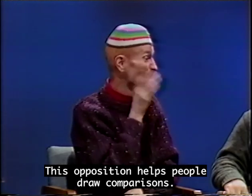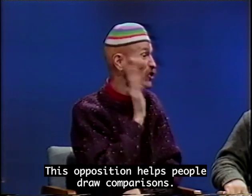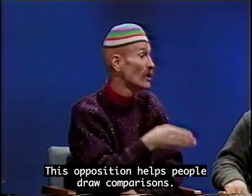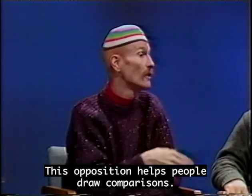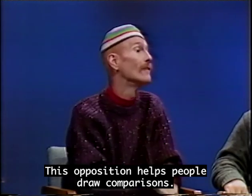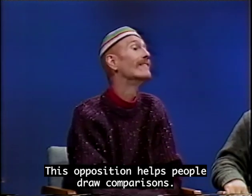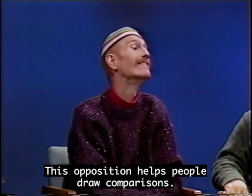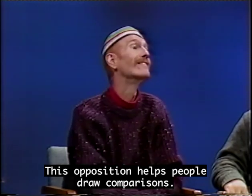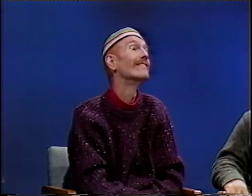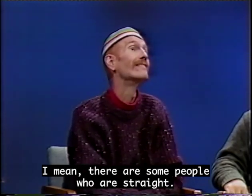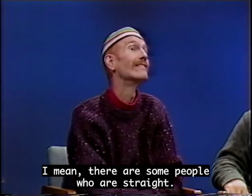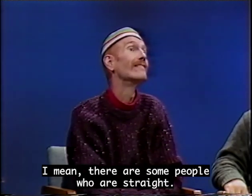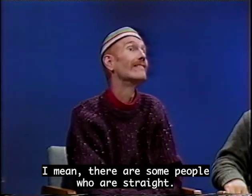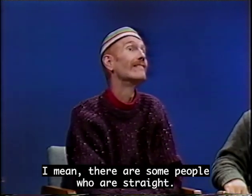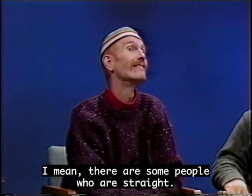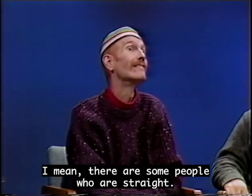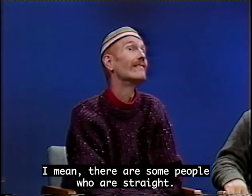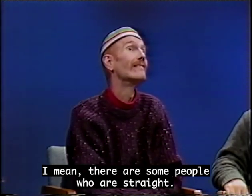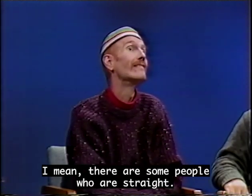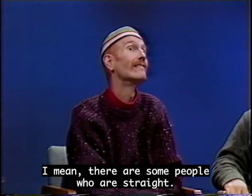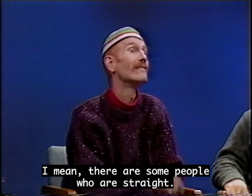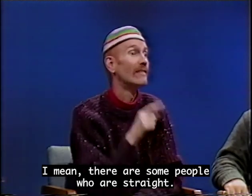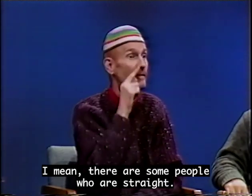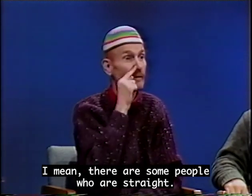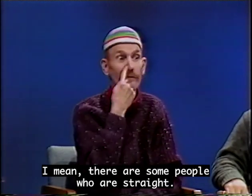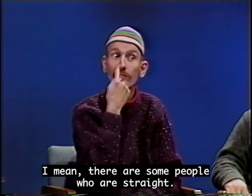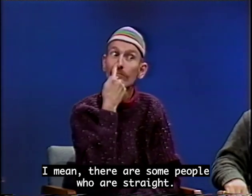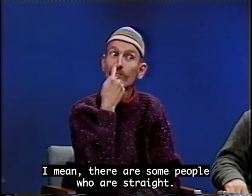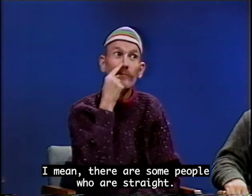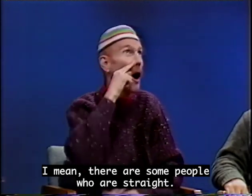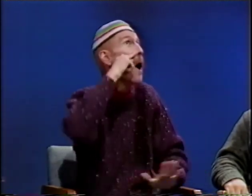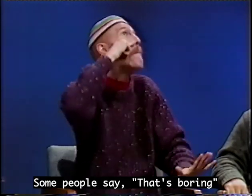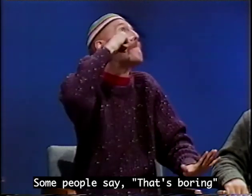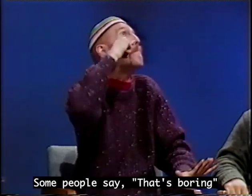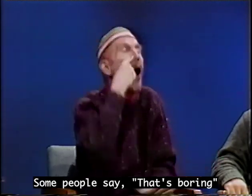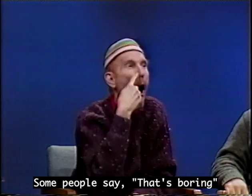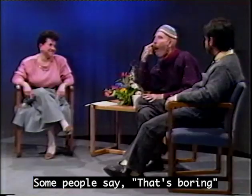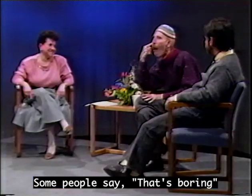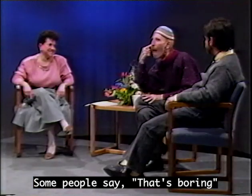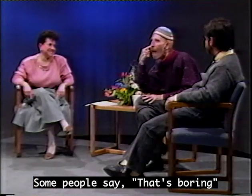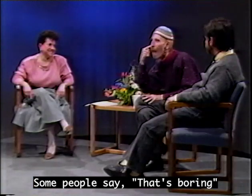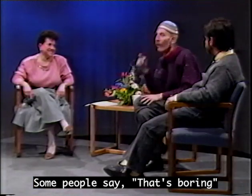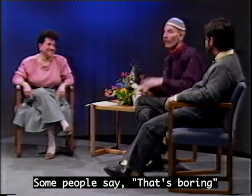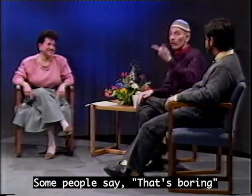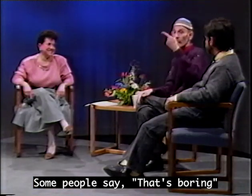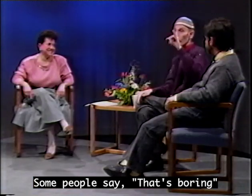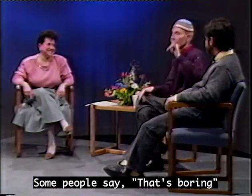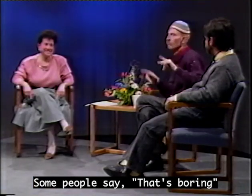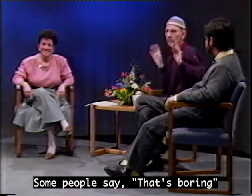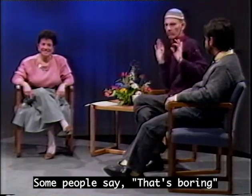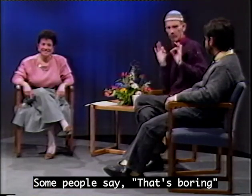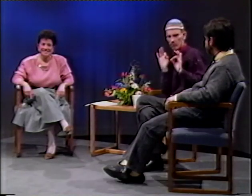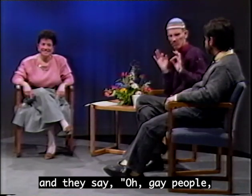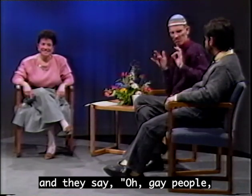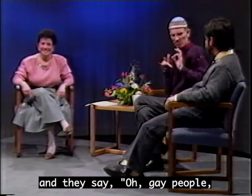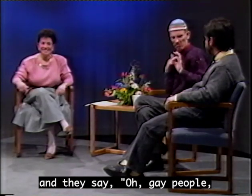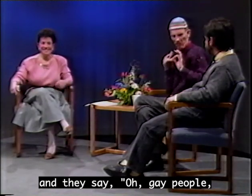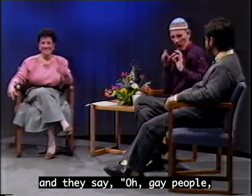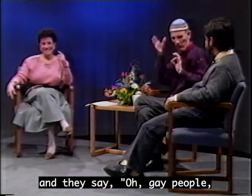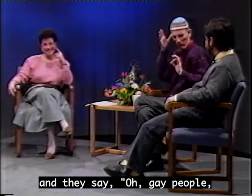comparisons. I mean, there are some people who are straight. And some people say, that's boring. And they say, oh,